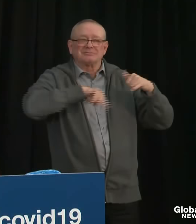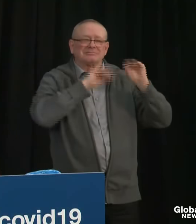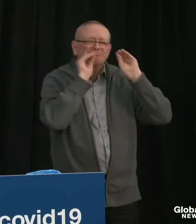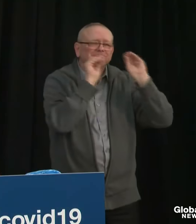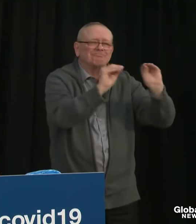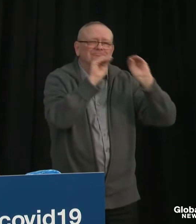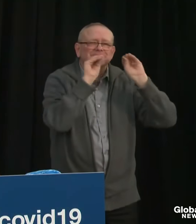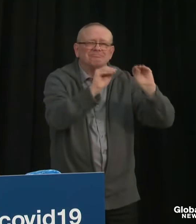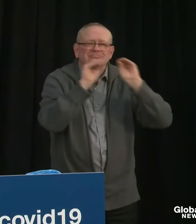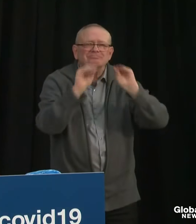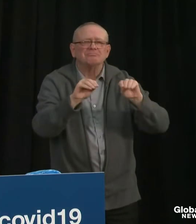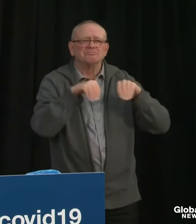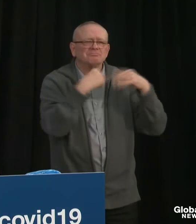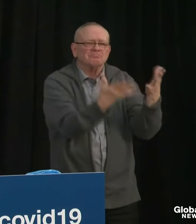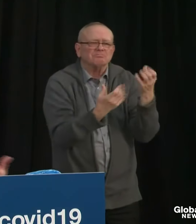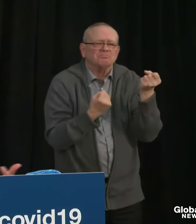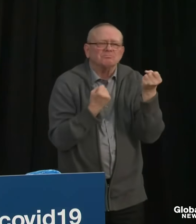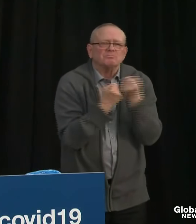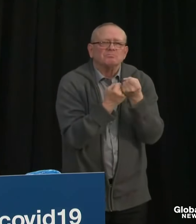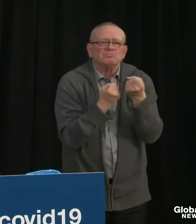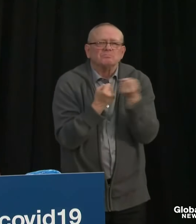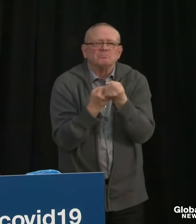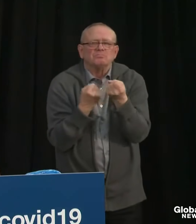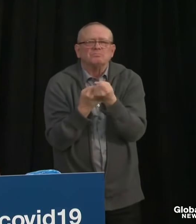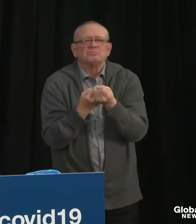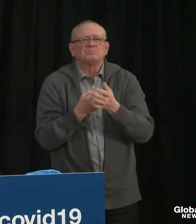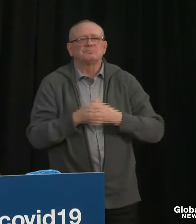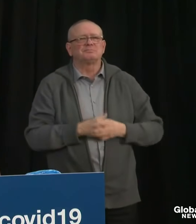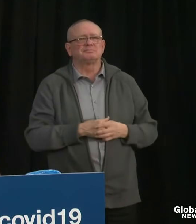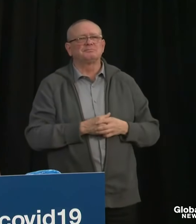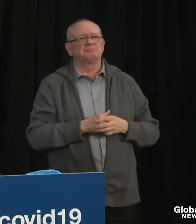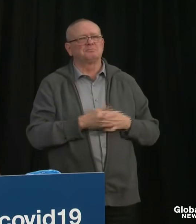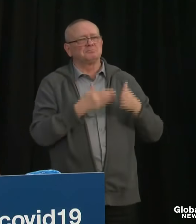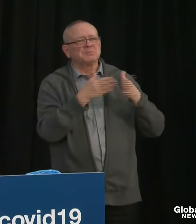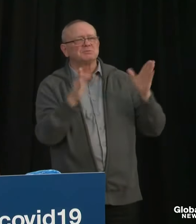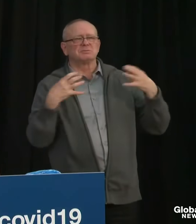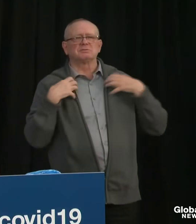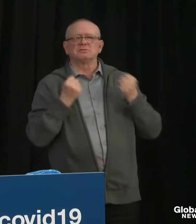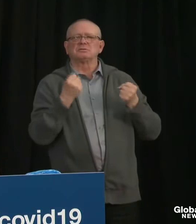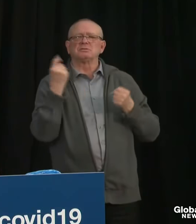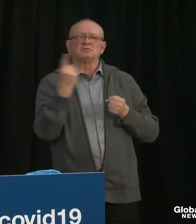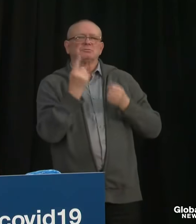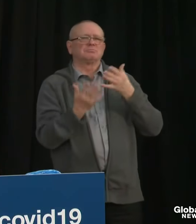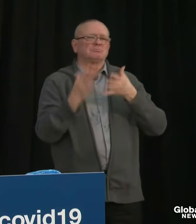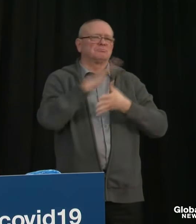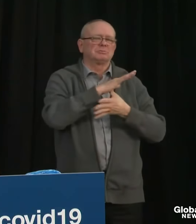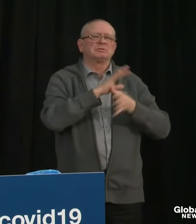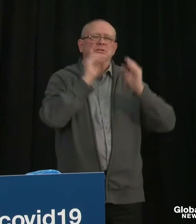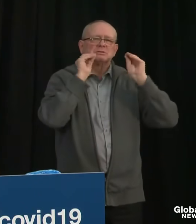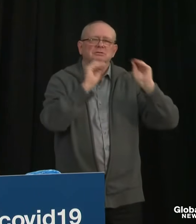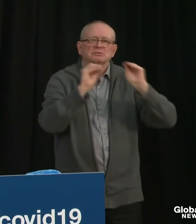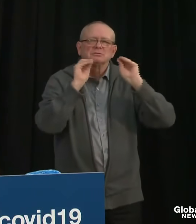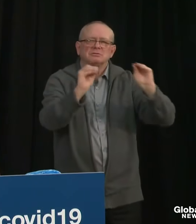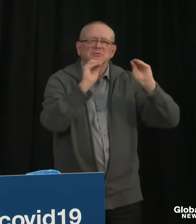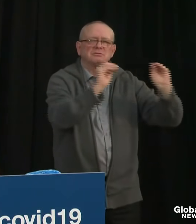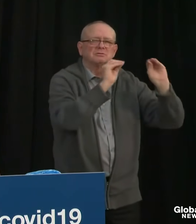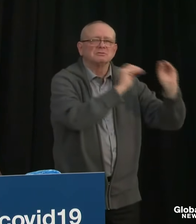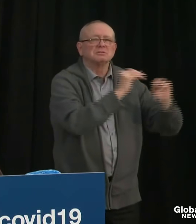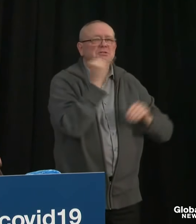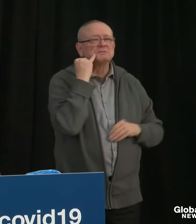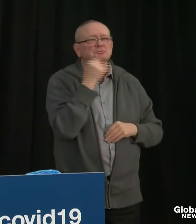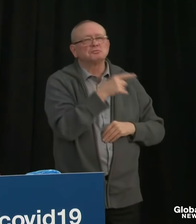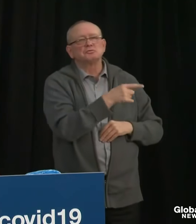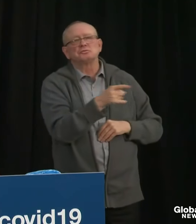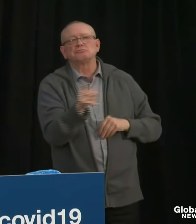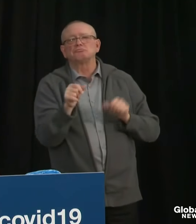the public health teams begin engagement. But if groups continue to make decisions that put their communities at risk, not